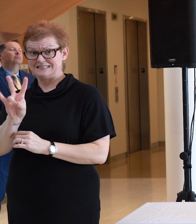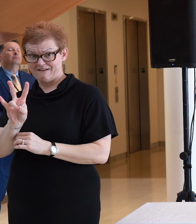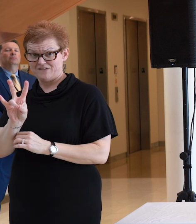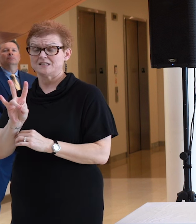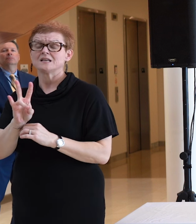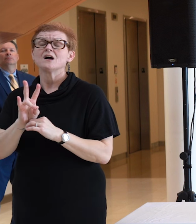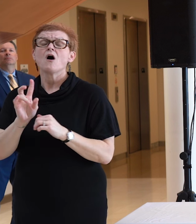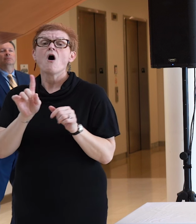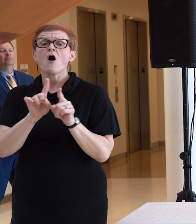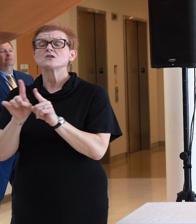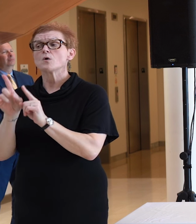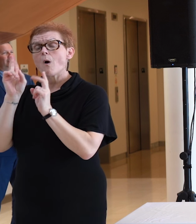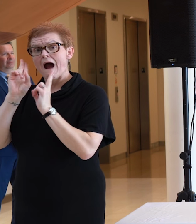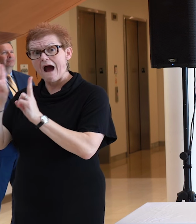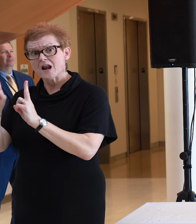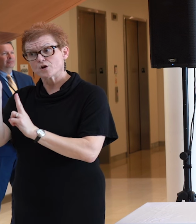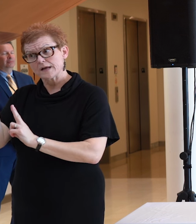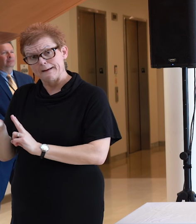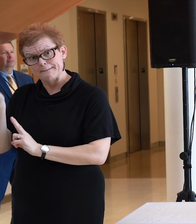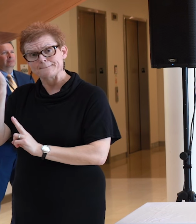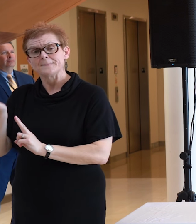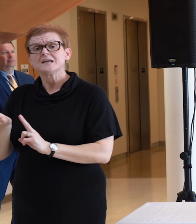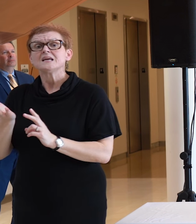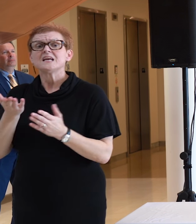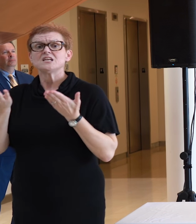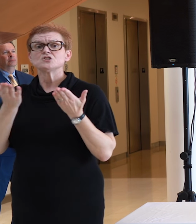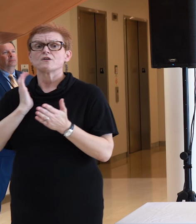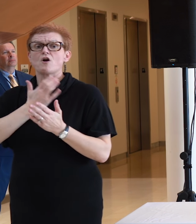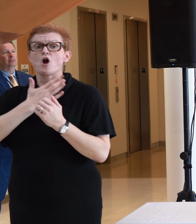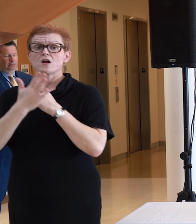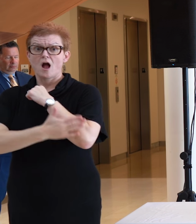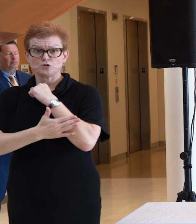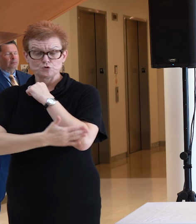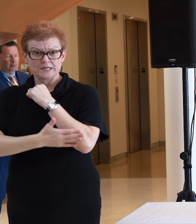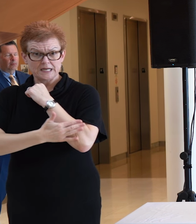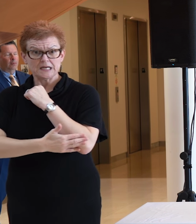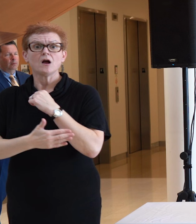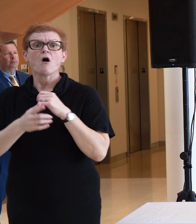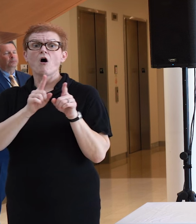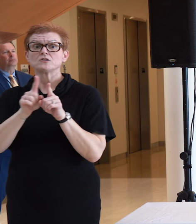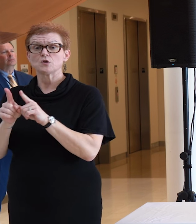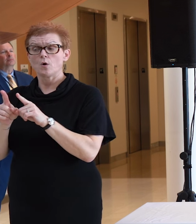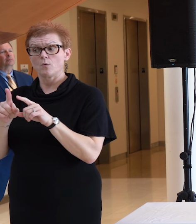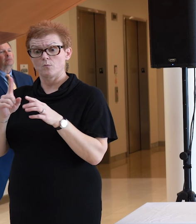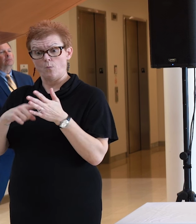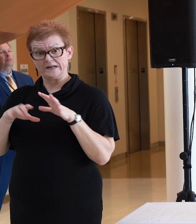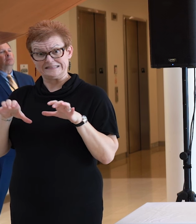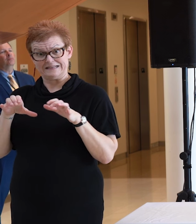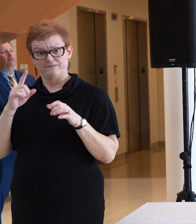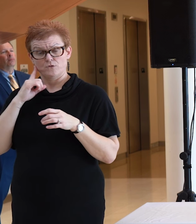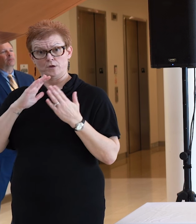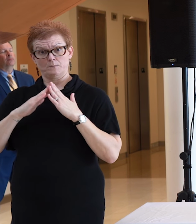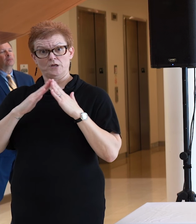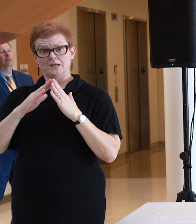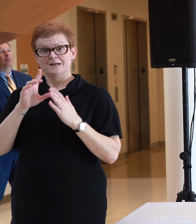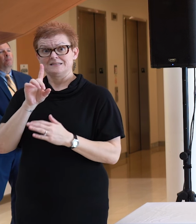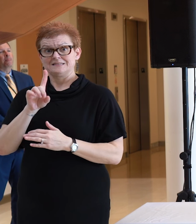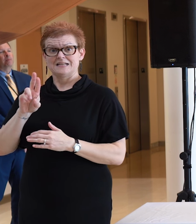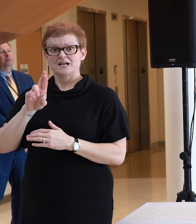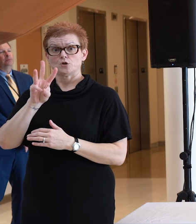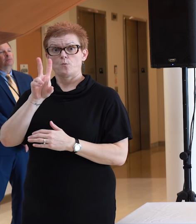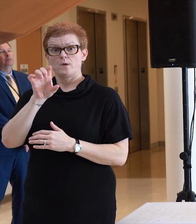also honor, he served our country as well. So in addition to what he did for our community, Dr. William Banton